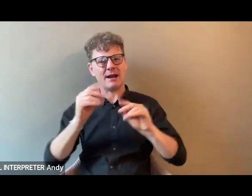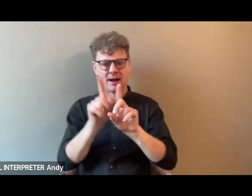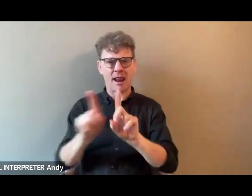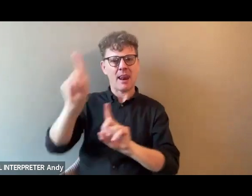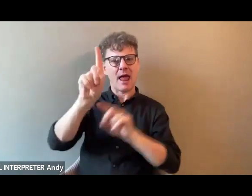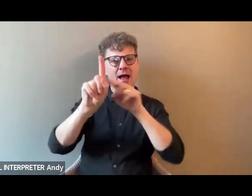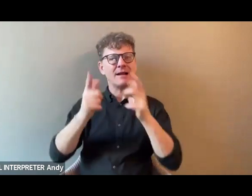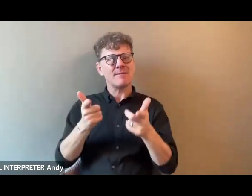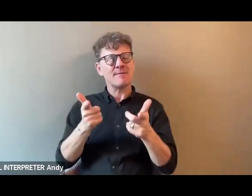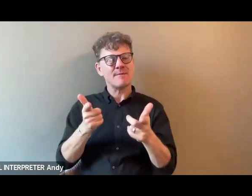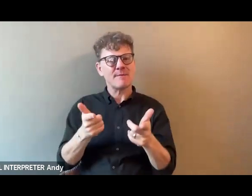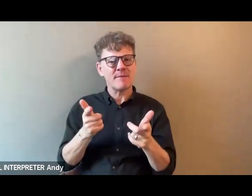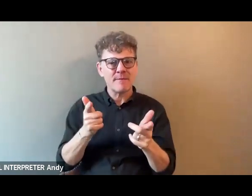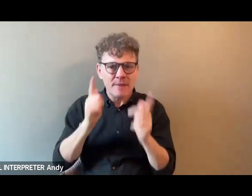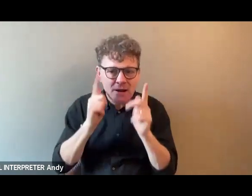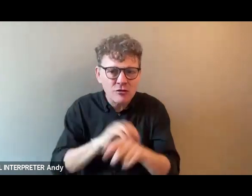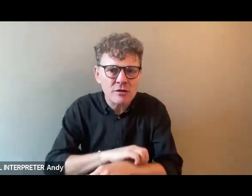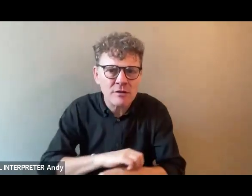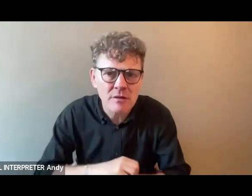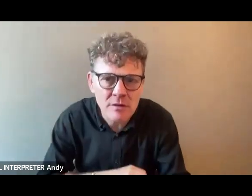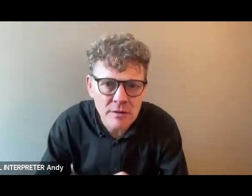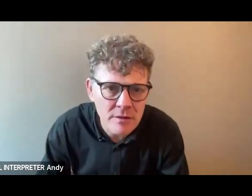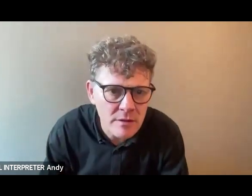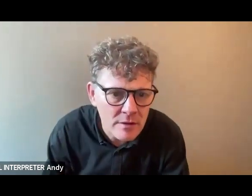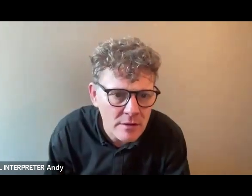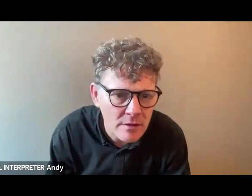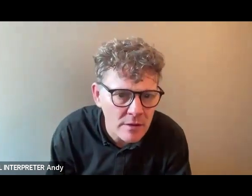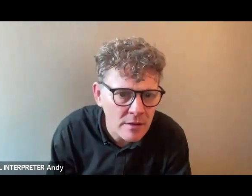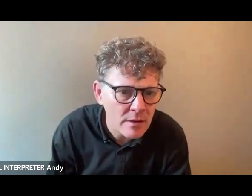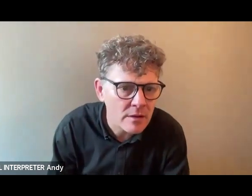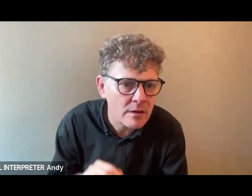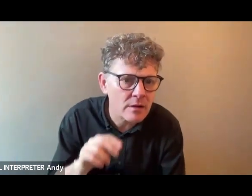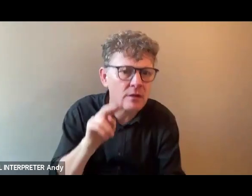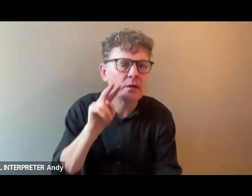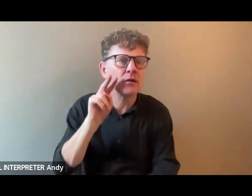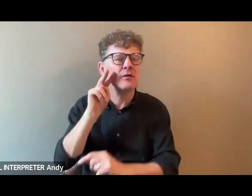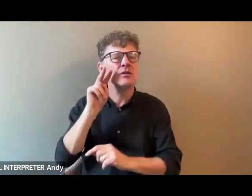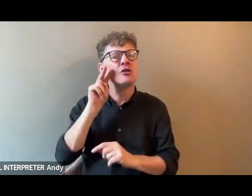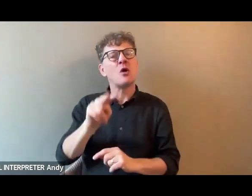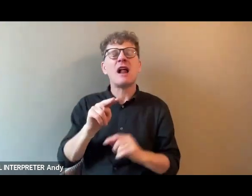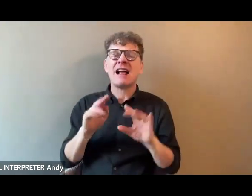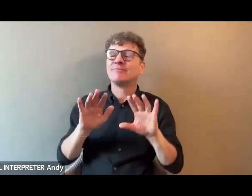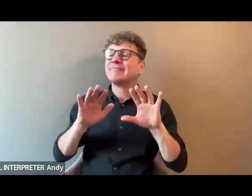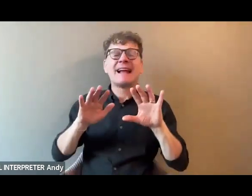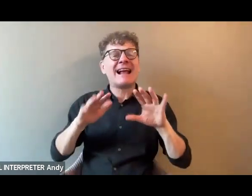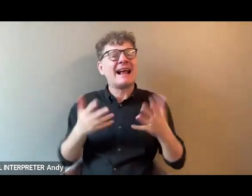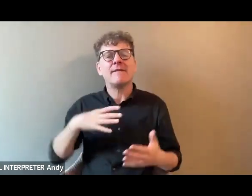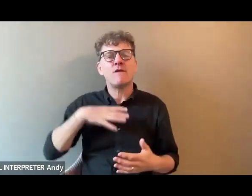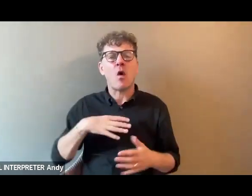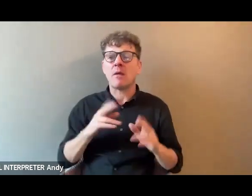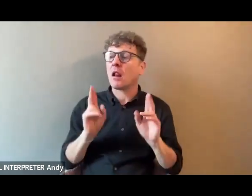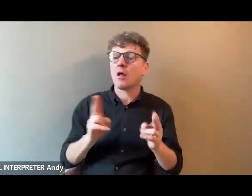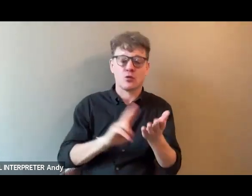spot informal norms that, could disadvantage certain groups. That was also mentioned earlier by